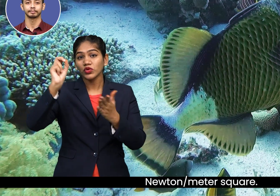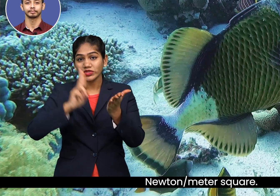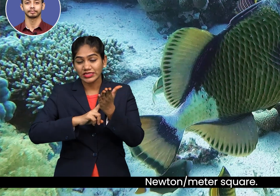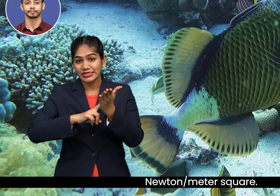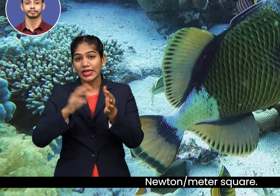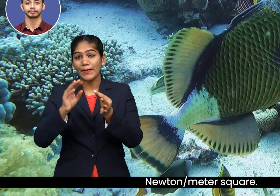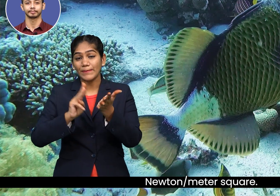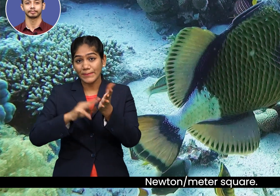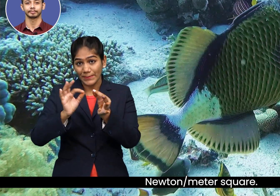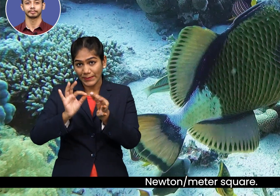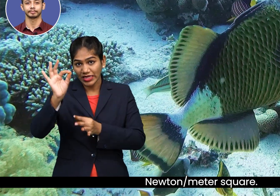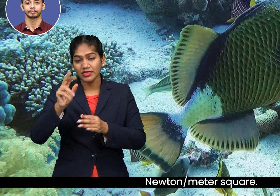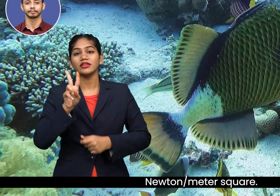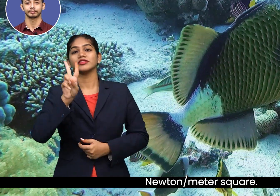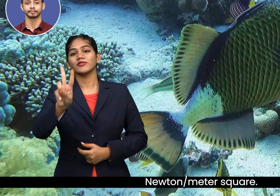square.